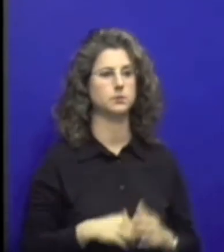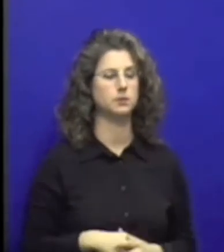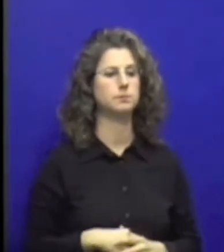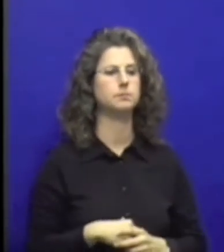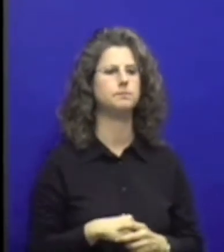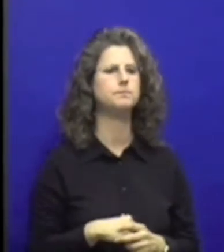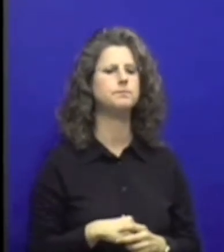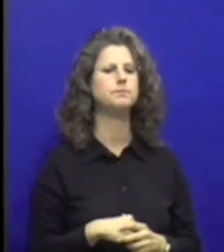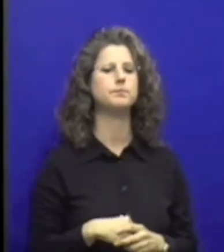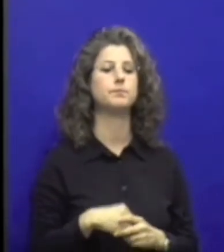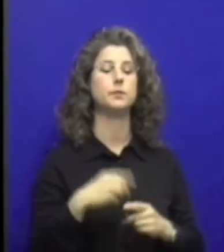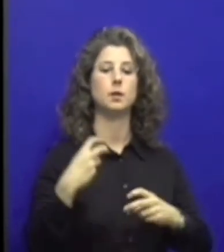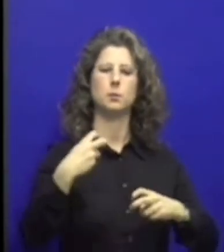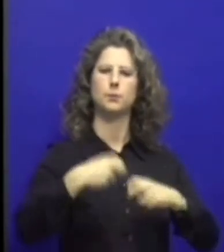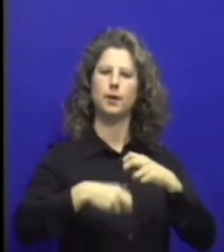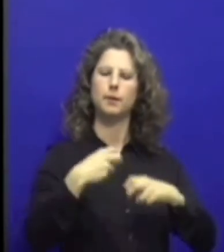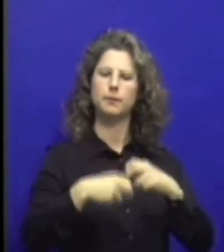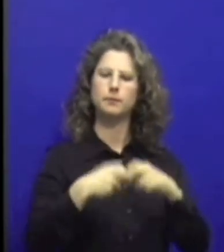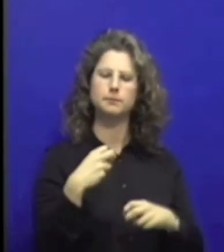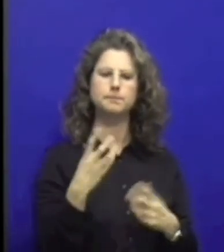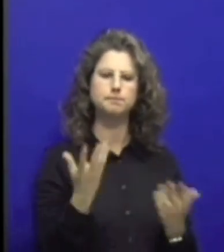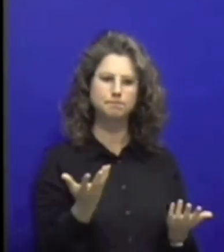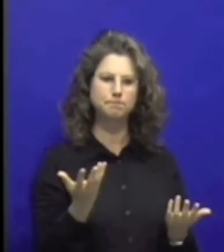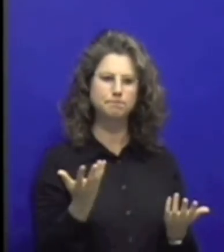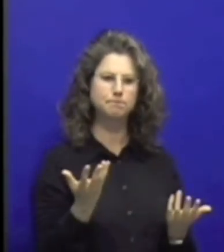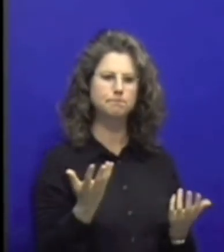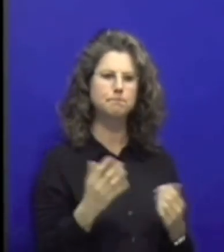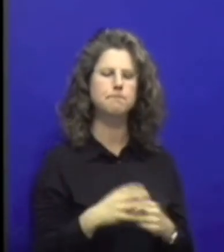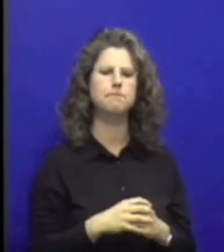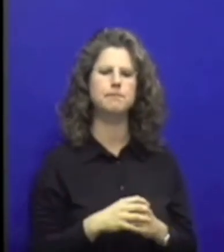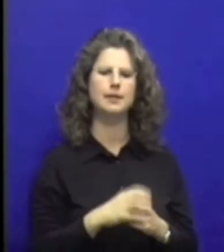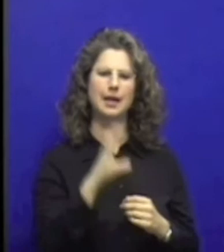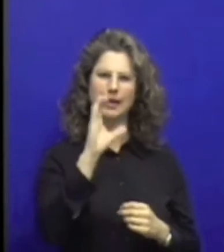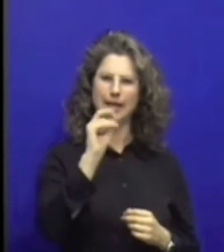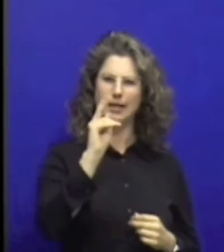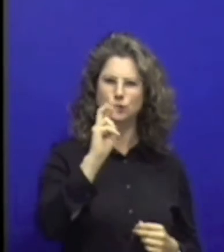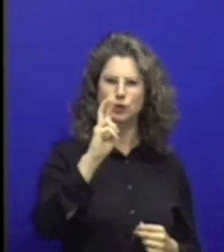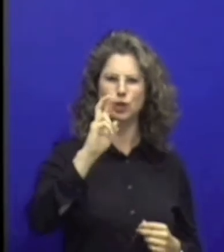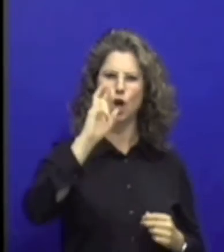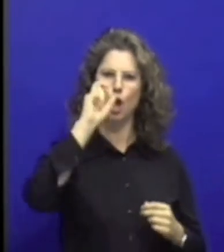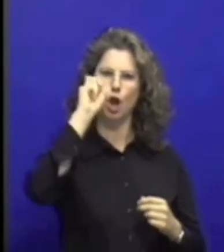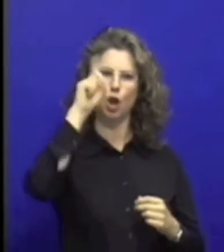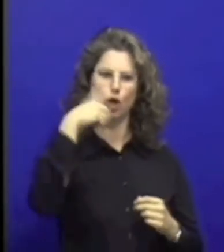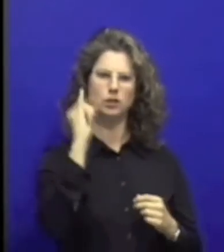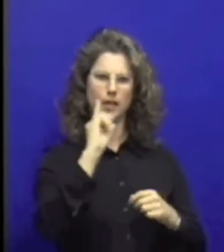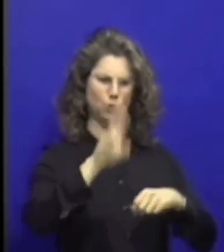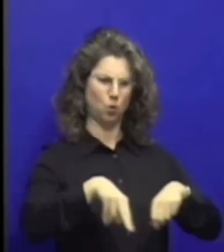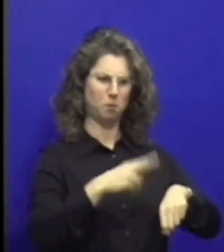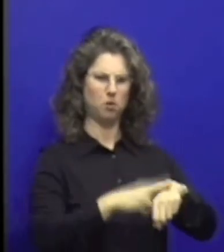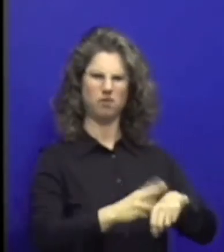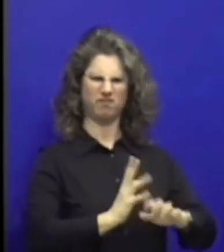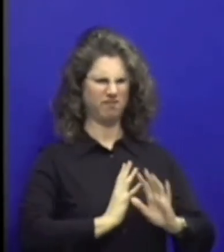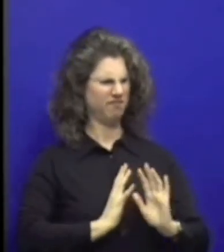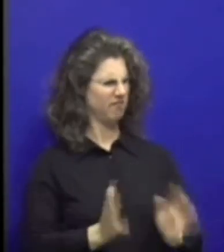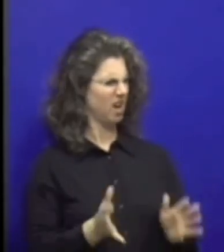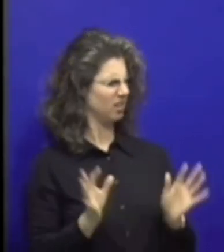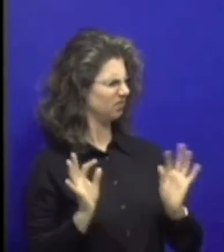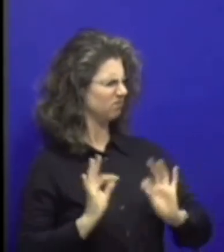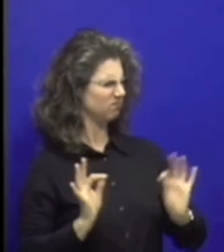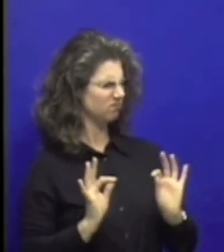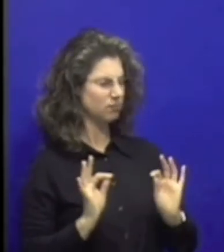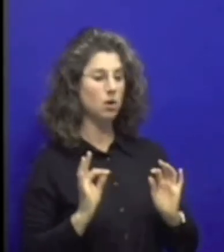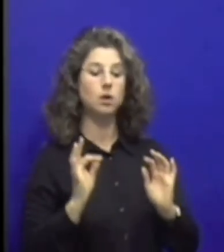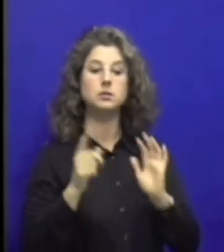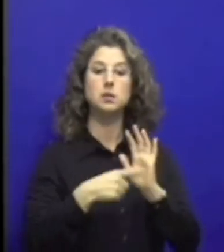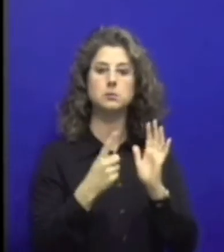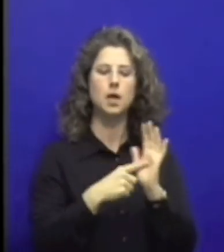The difficult thing is that a lot of cancer looks like normal tissue or looks like a normal sore. So